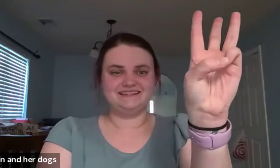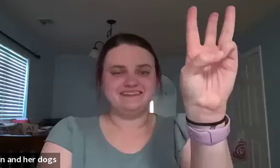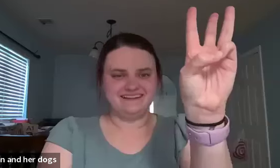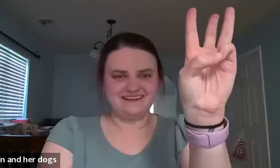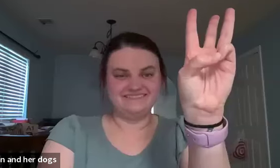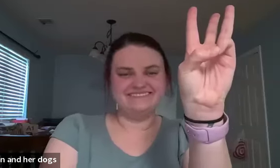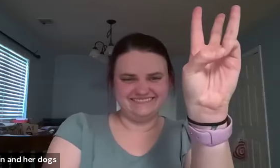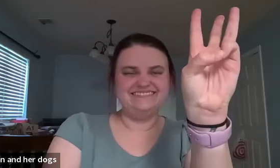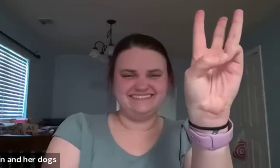There you go.